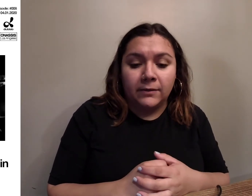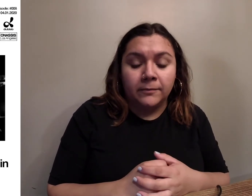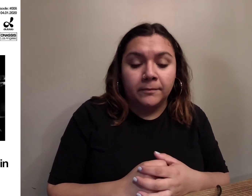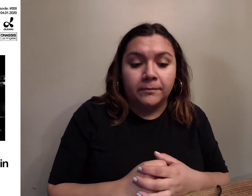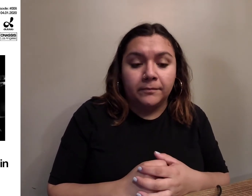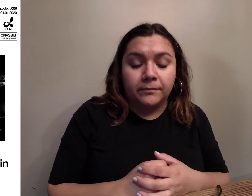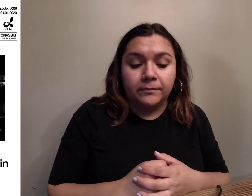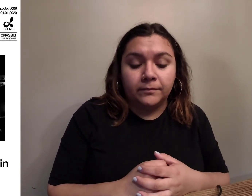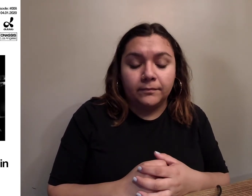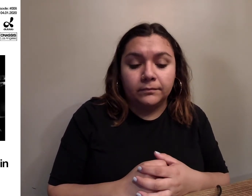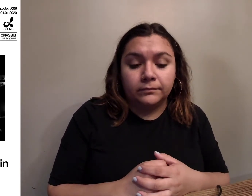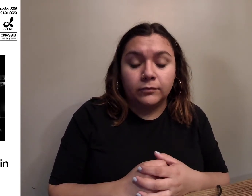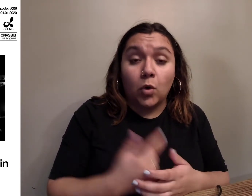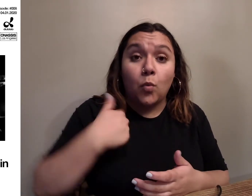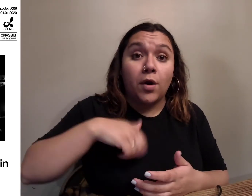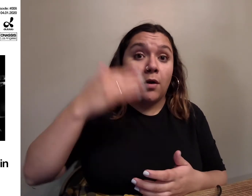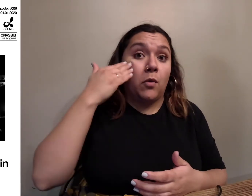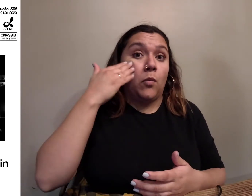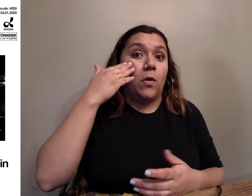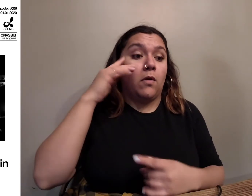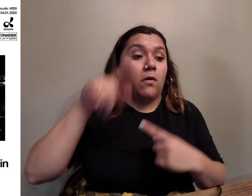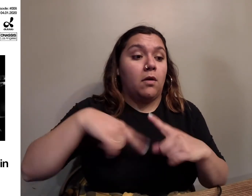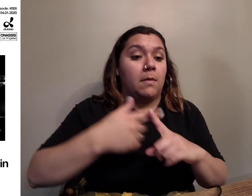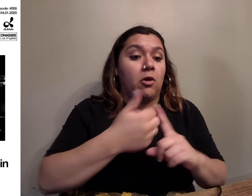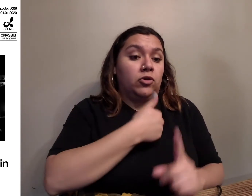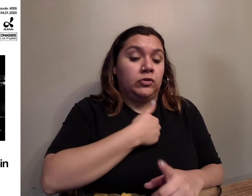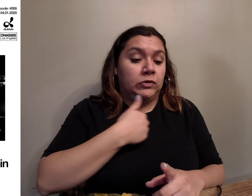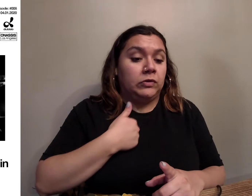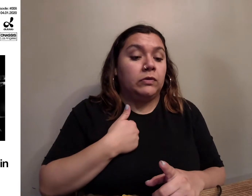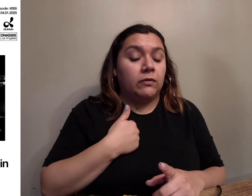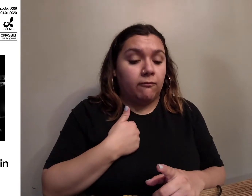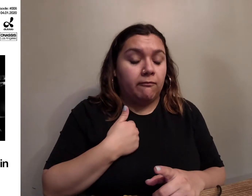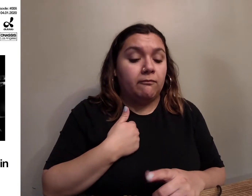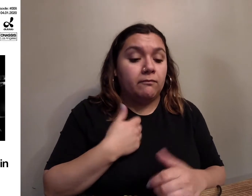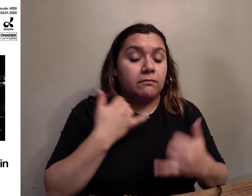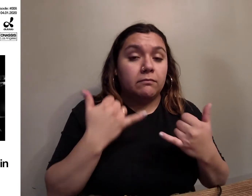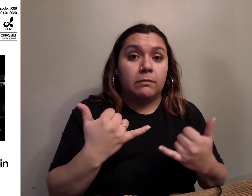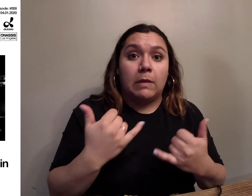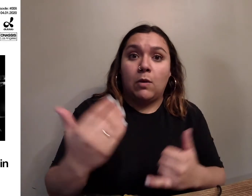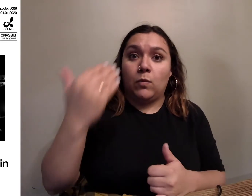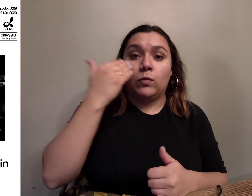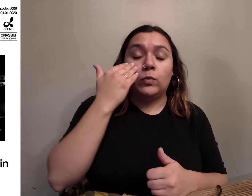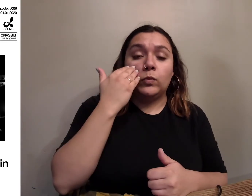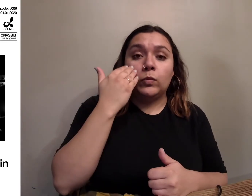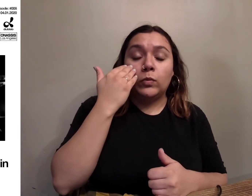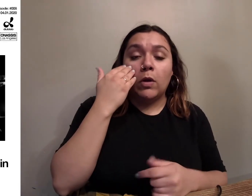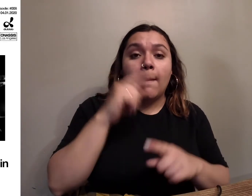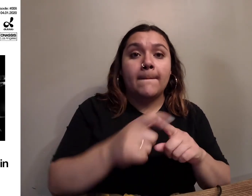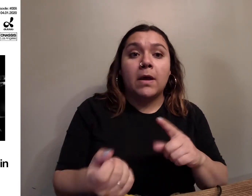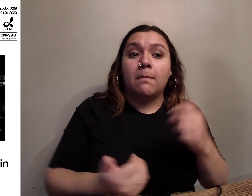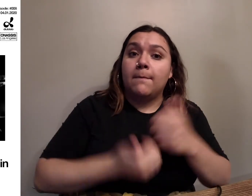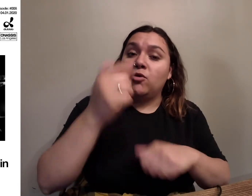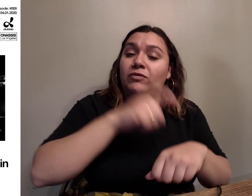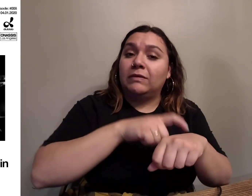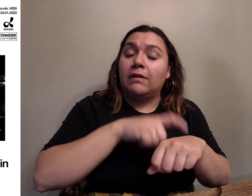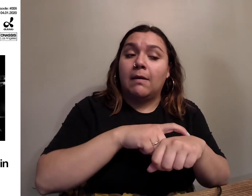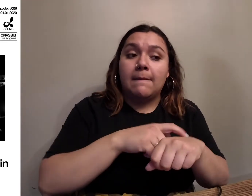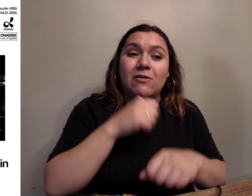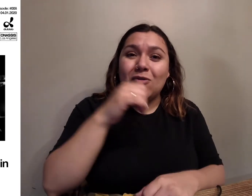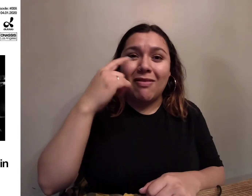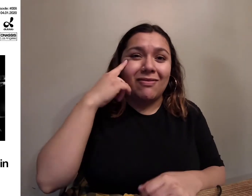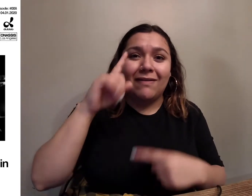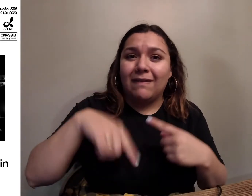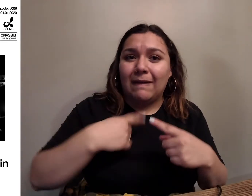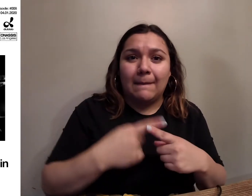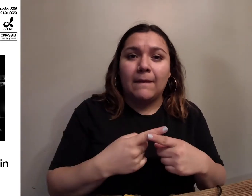we are aware of ourselves in a way that we know, but most of the time we don't think about,